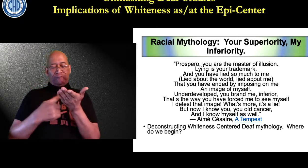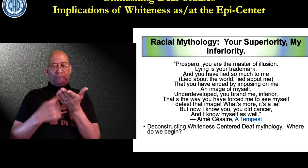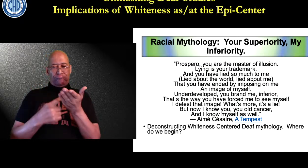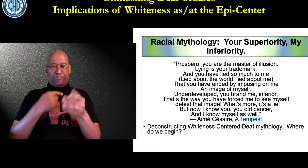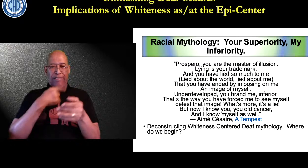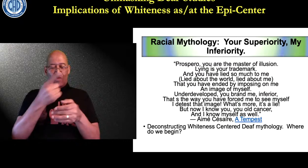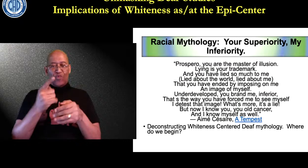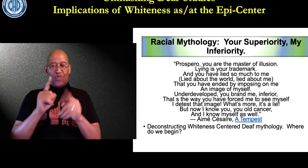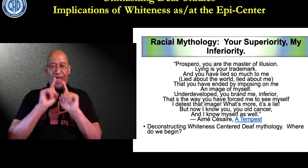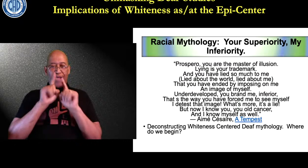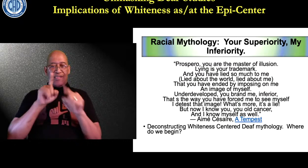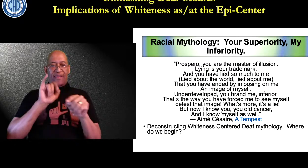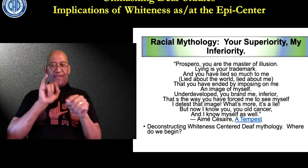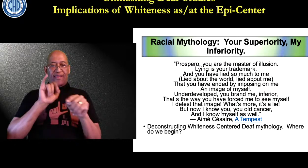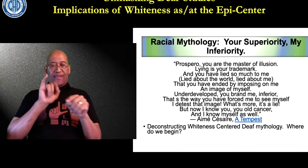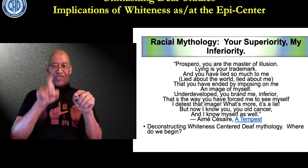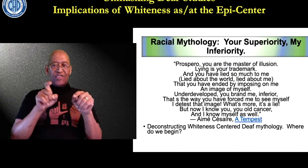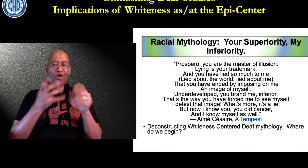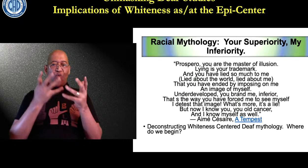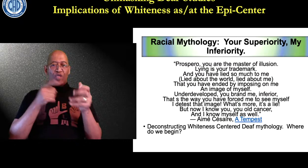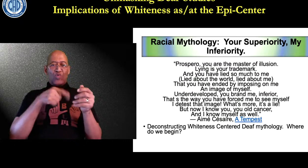Where do we begin?